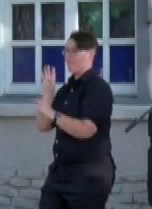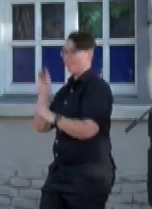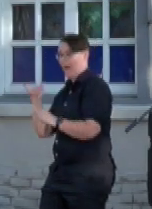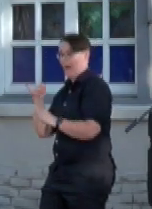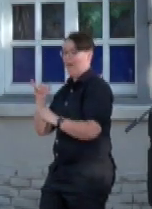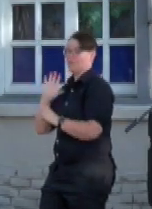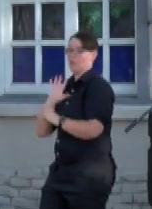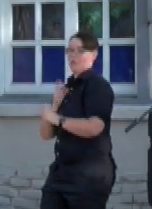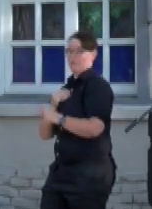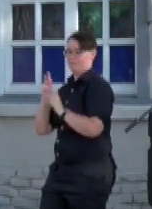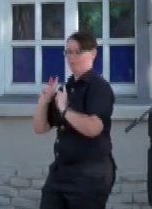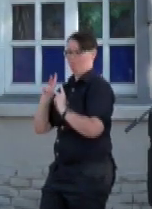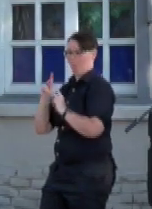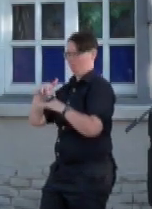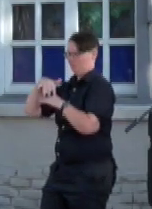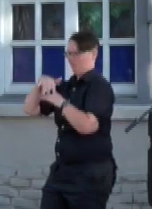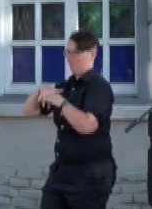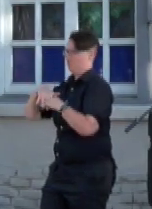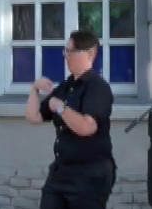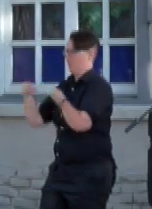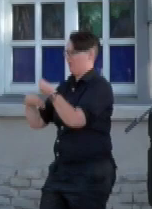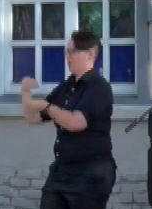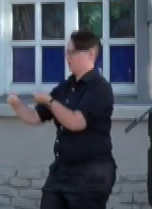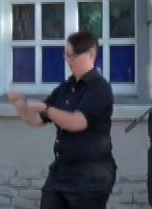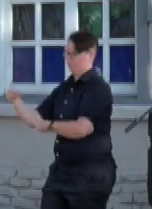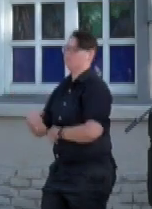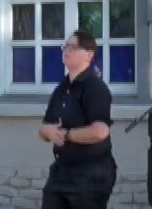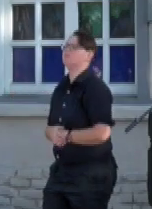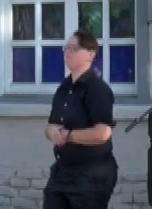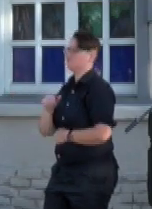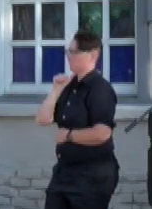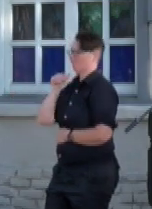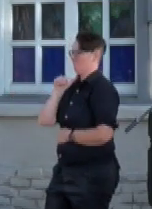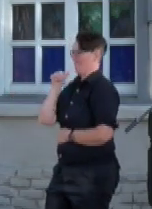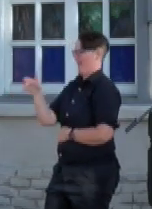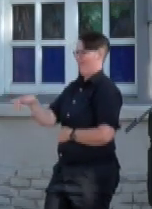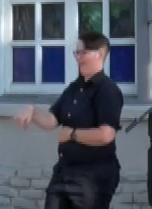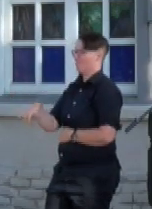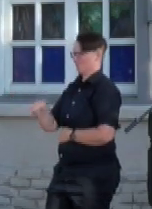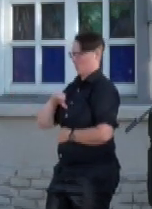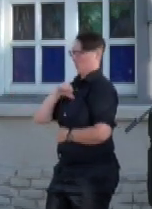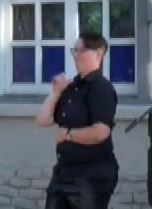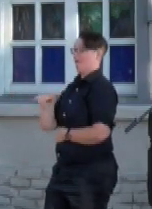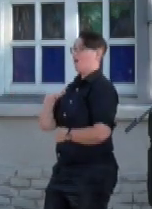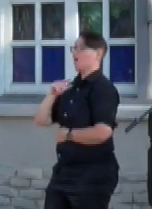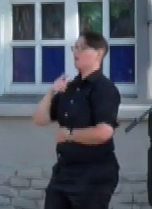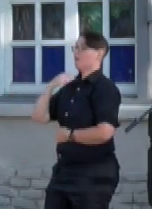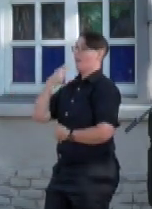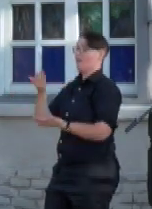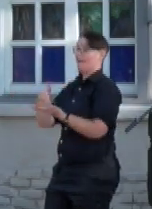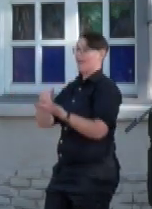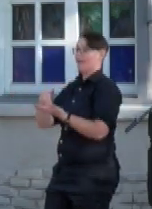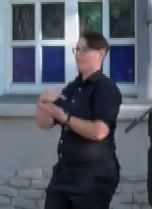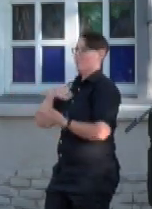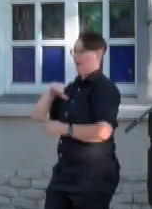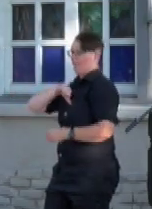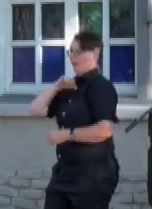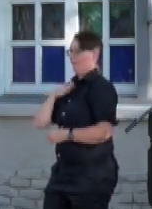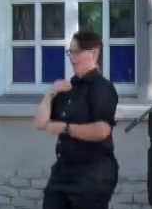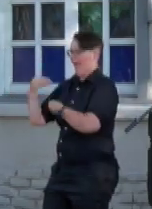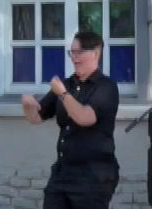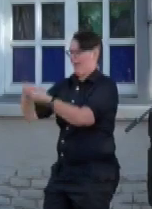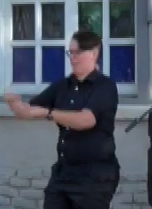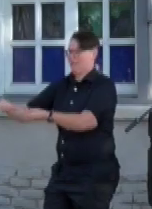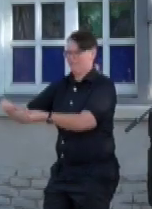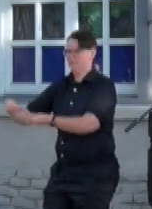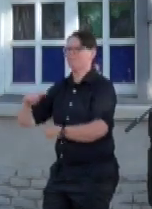of Indigenous heritage. Don't deny it, be proud of it. Repeat after me, I am proud of my heritage. I